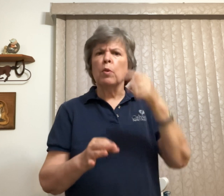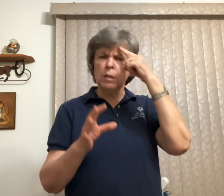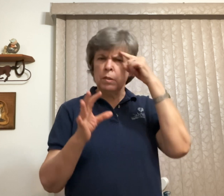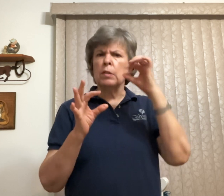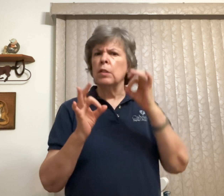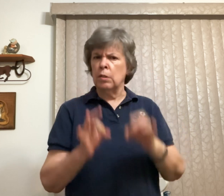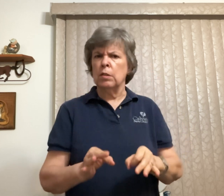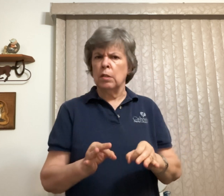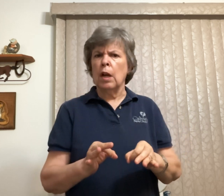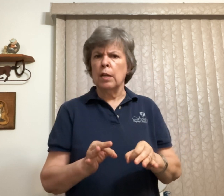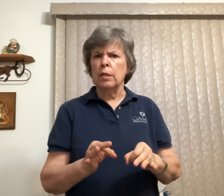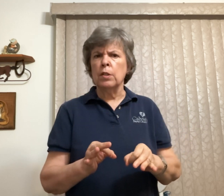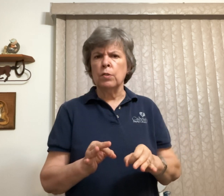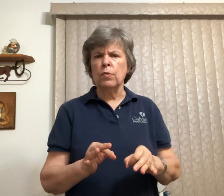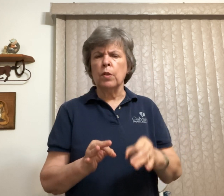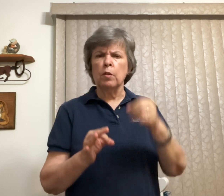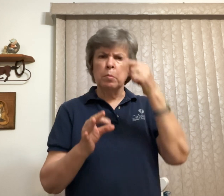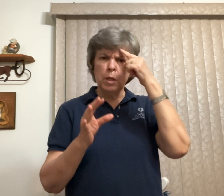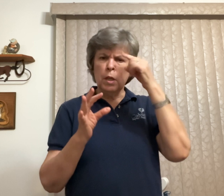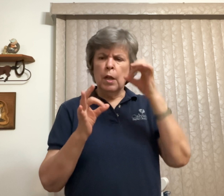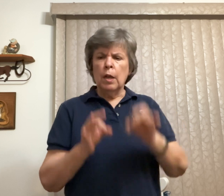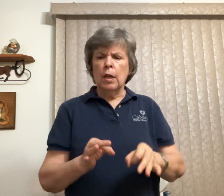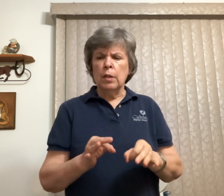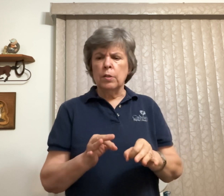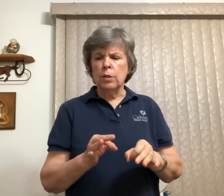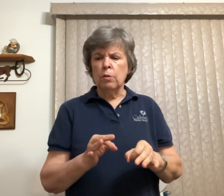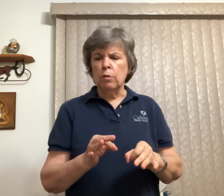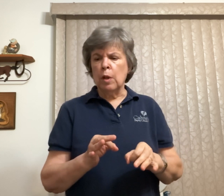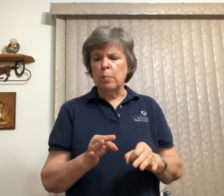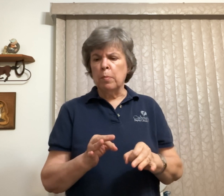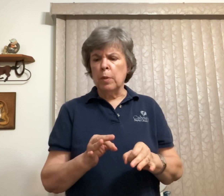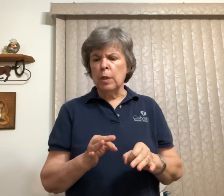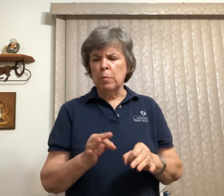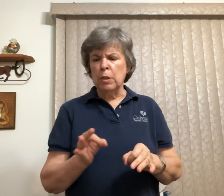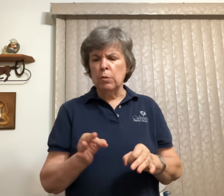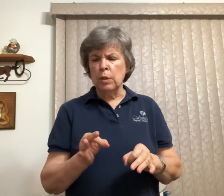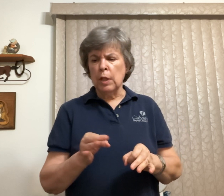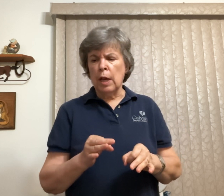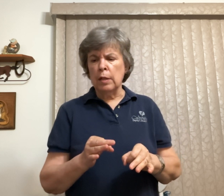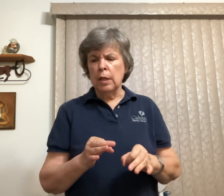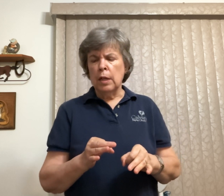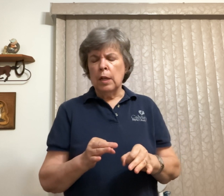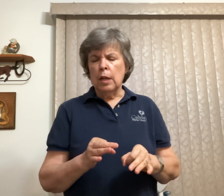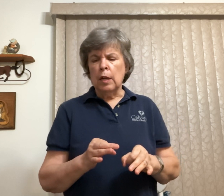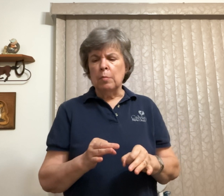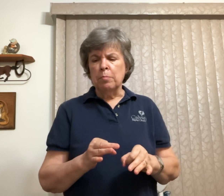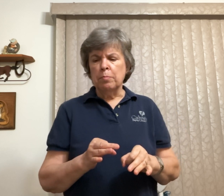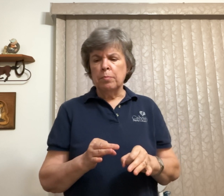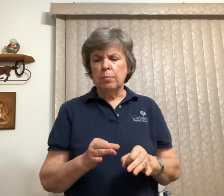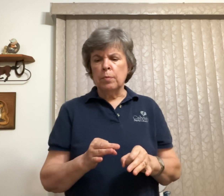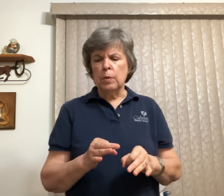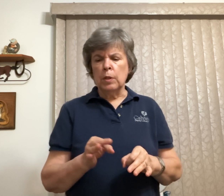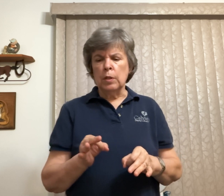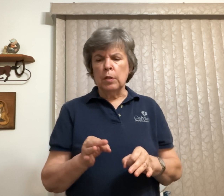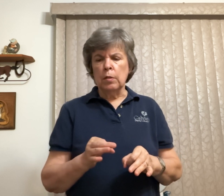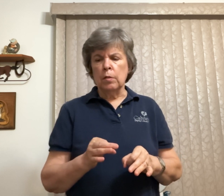It's decided. It's firm. And so I'm going to be using that in the